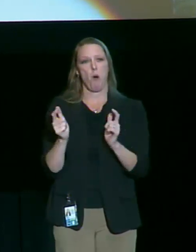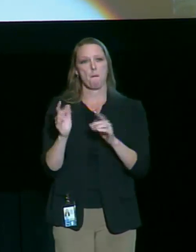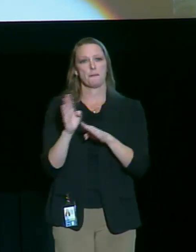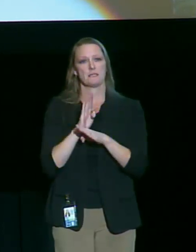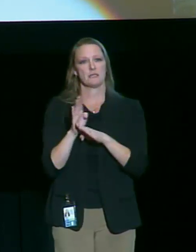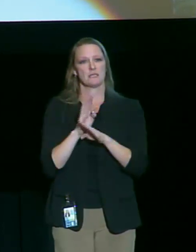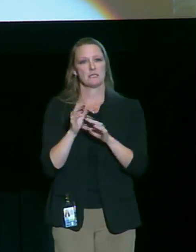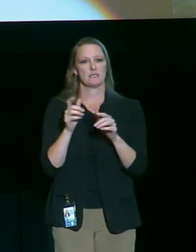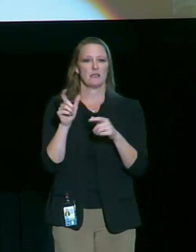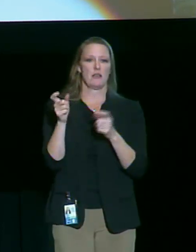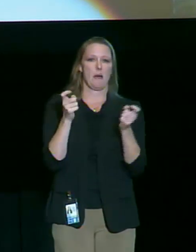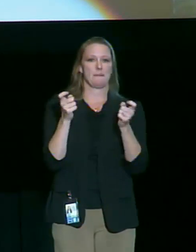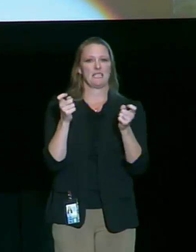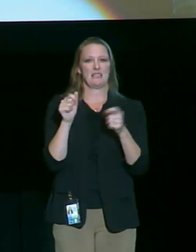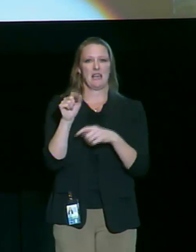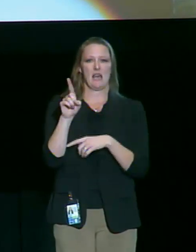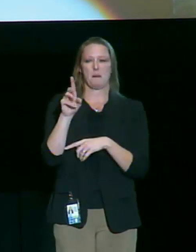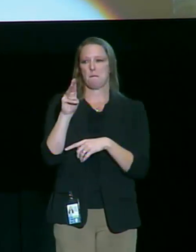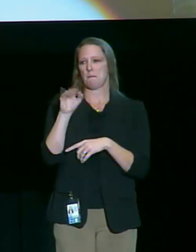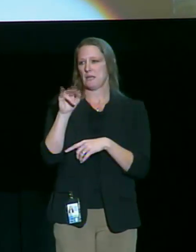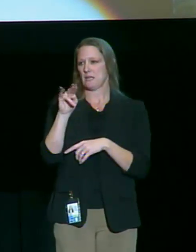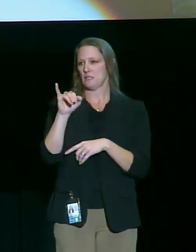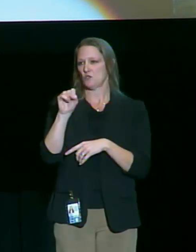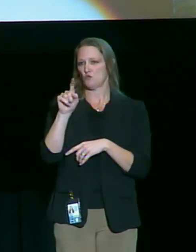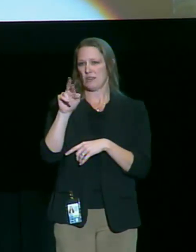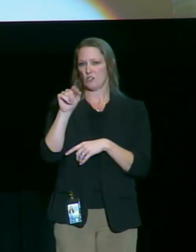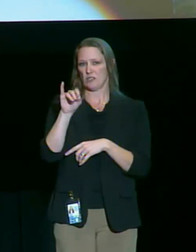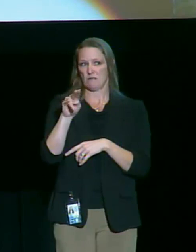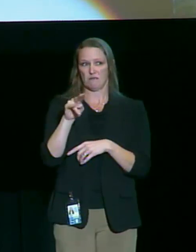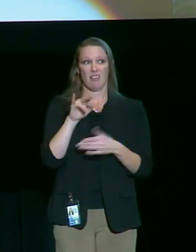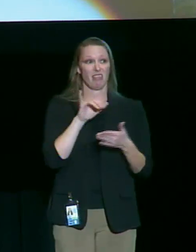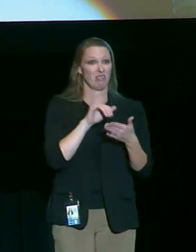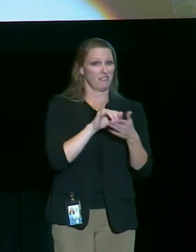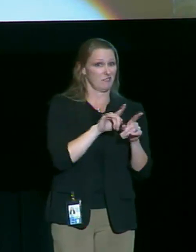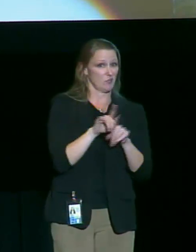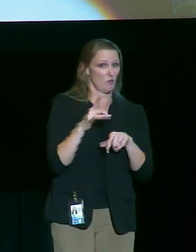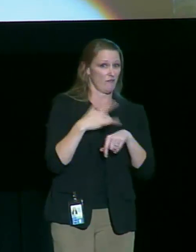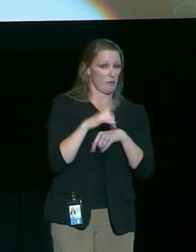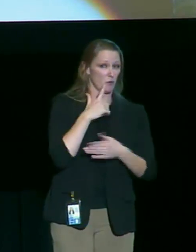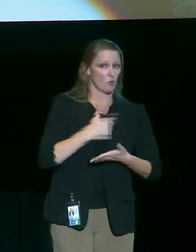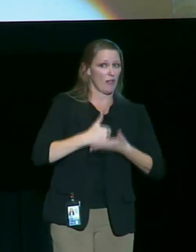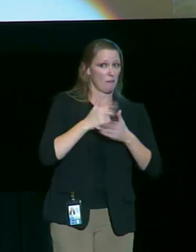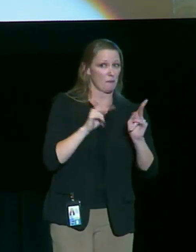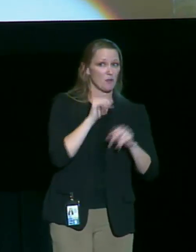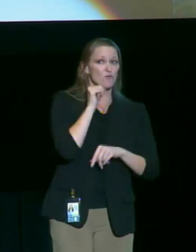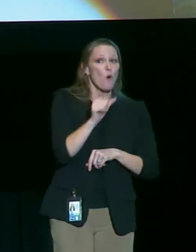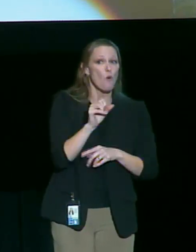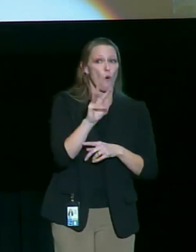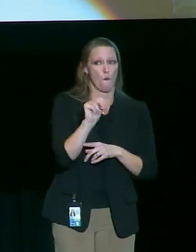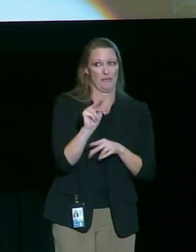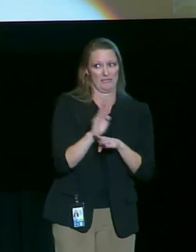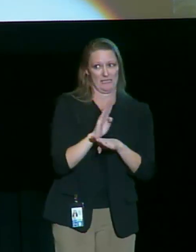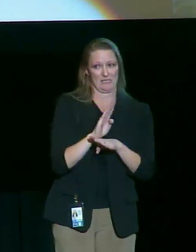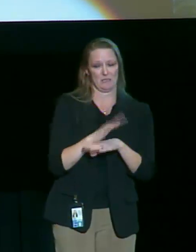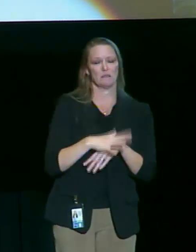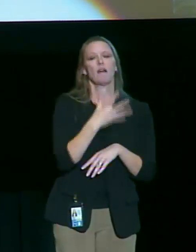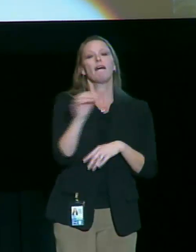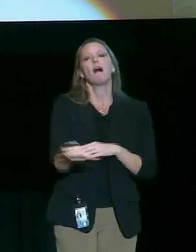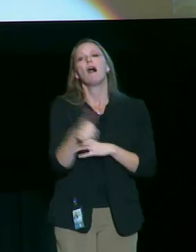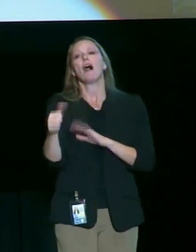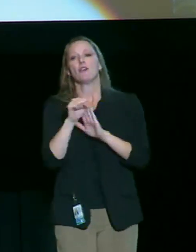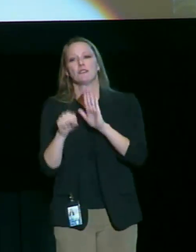Administration, which is also available for non-business owners, and state agencies are